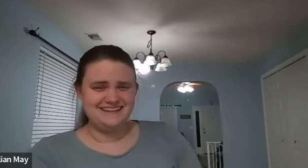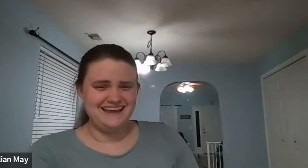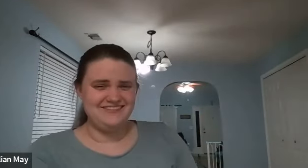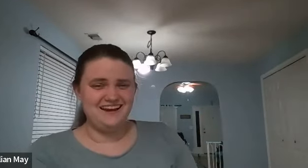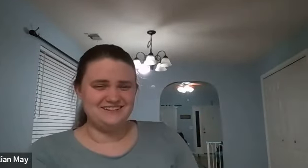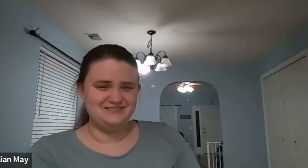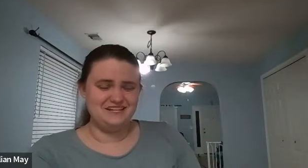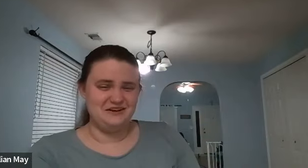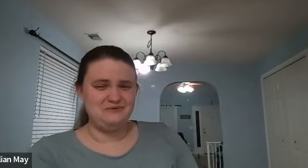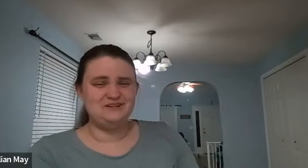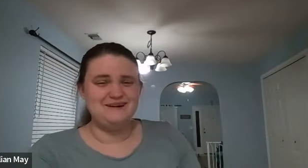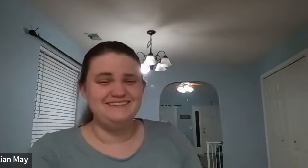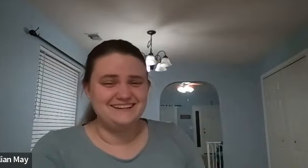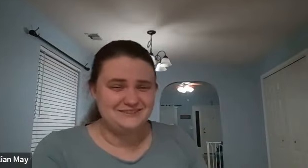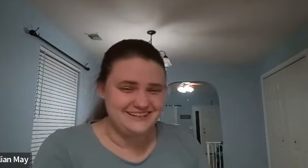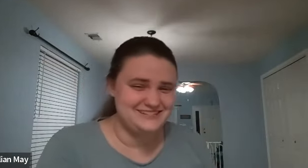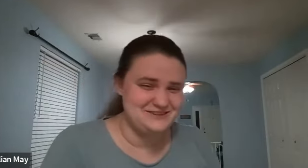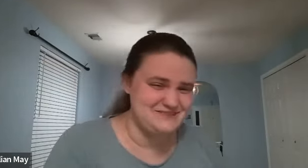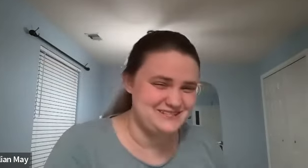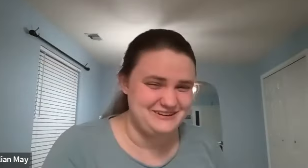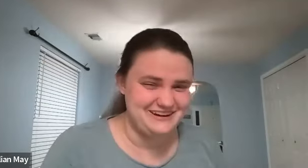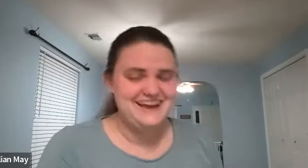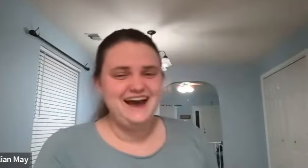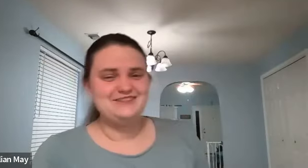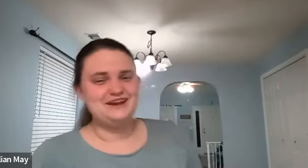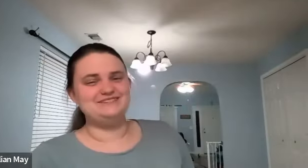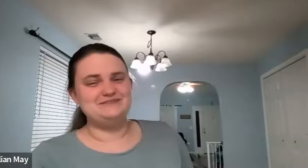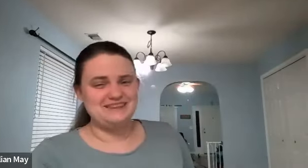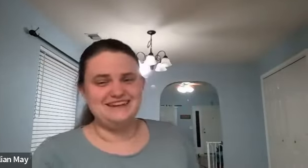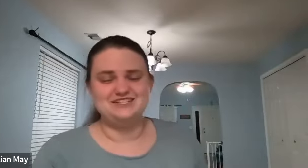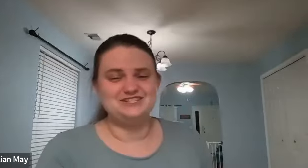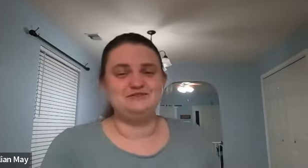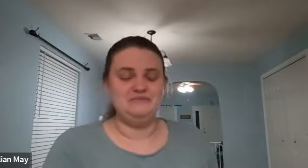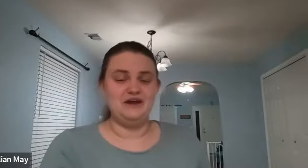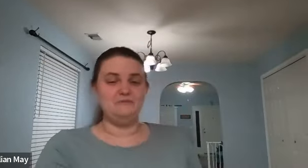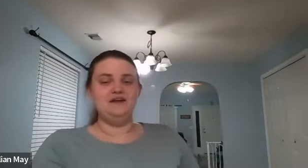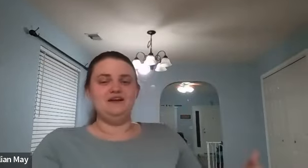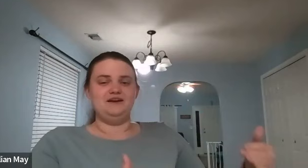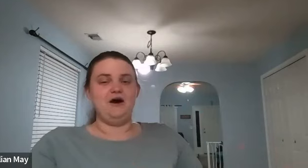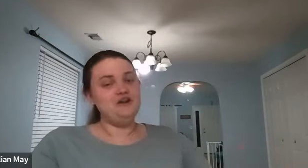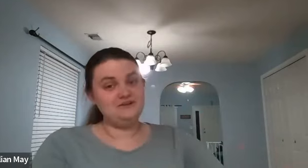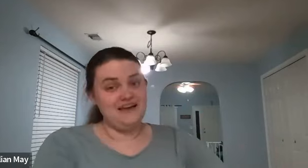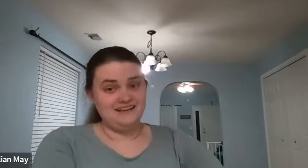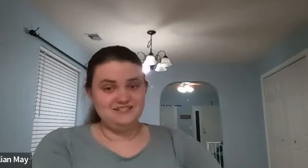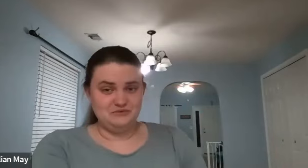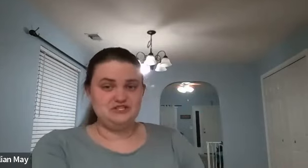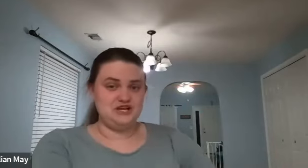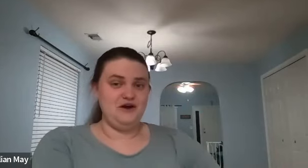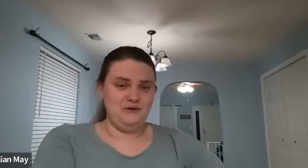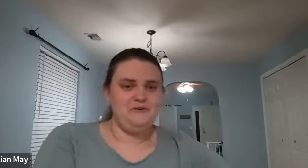Sunday and then I also did yard work. So my legs are like extremely sore. I thought I could do it and then it just screamed no. On your legs, you would show